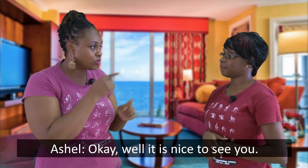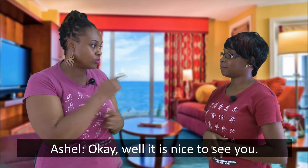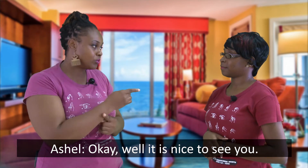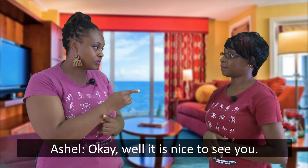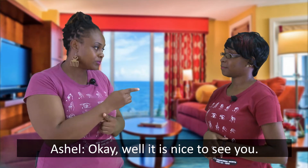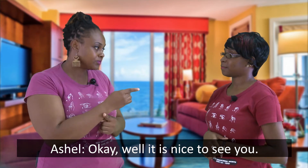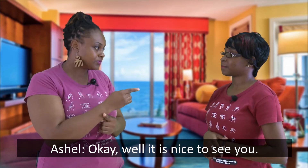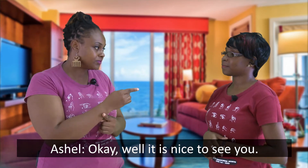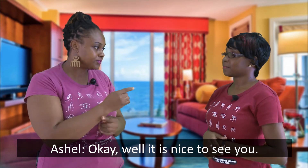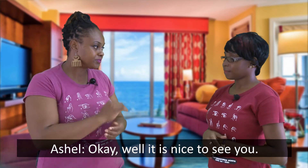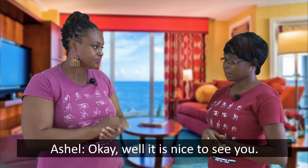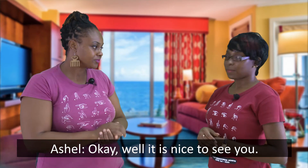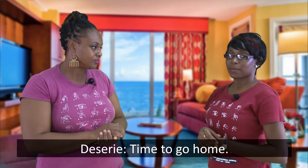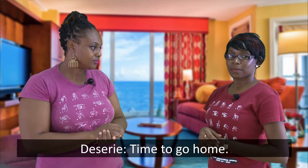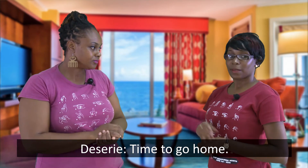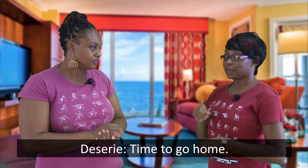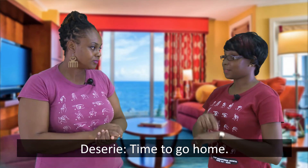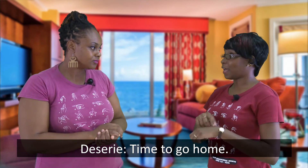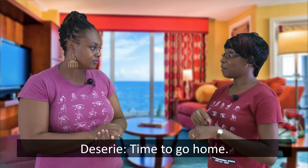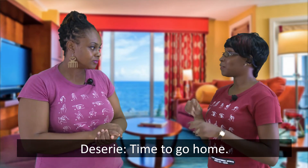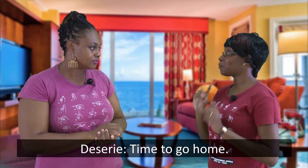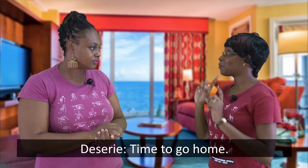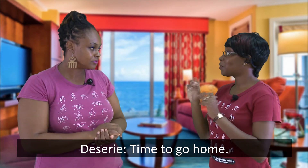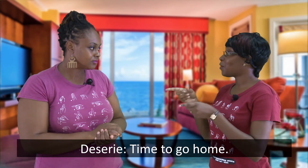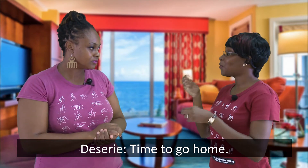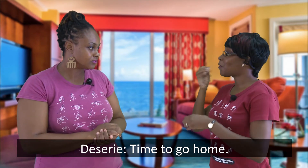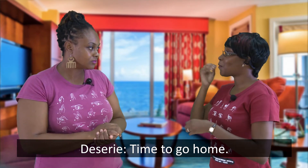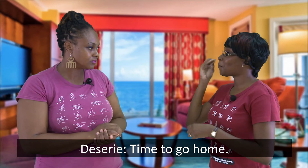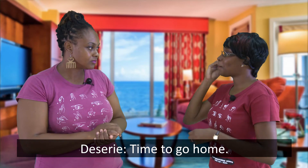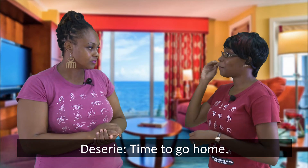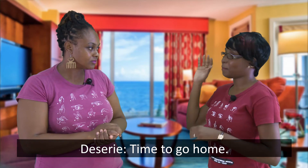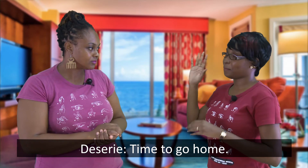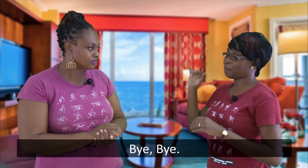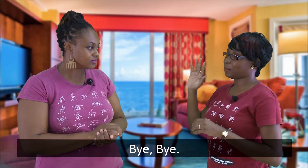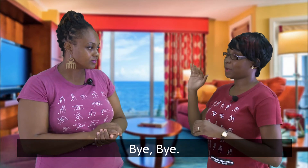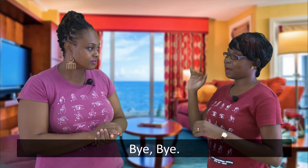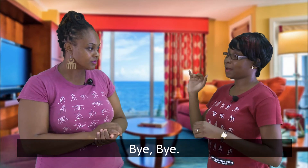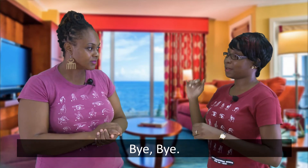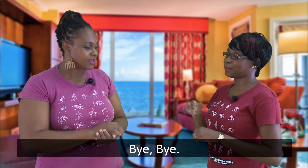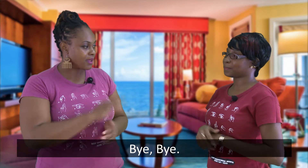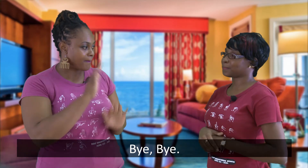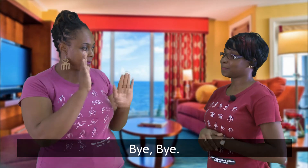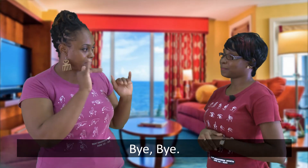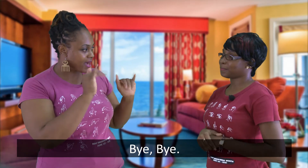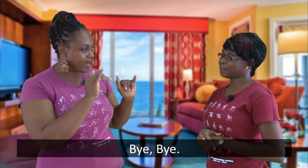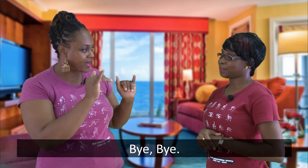you time to go home bye bye bye bye